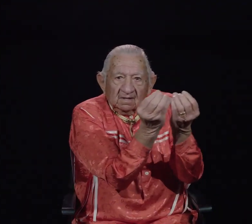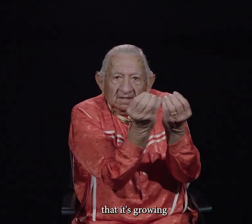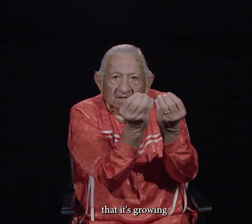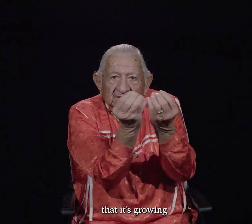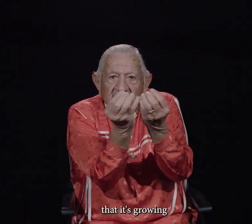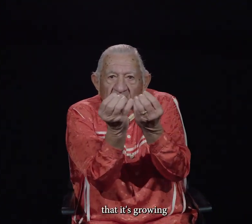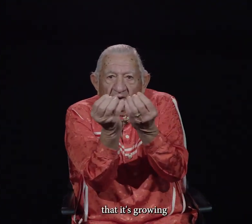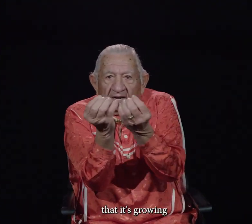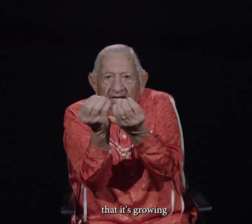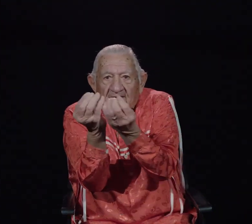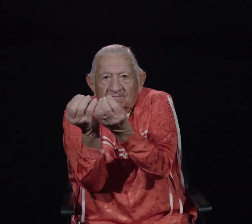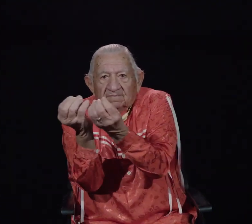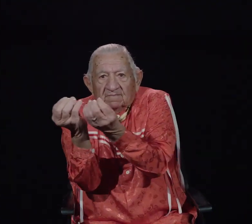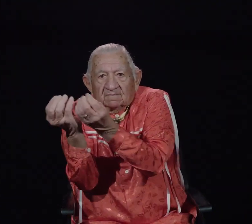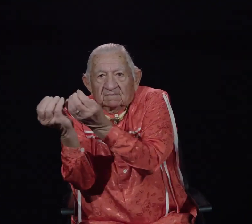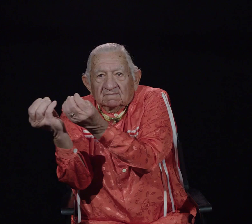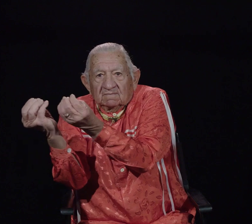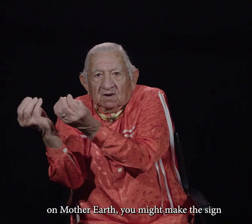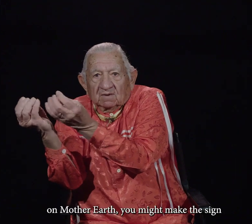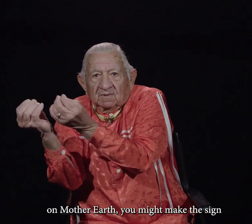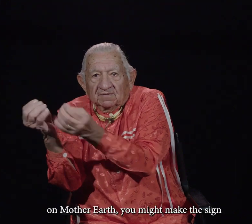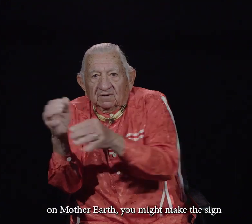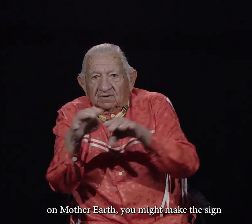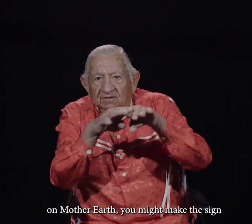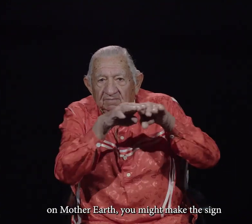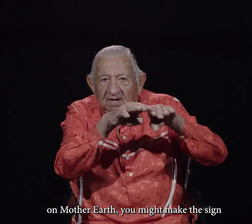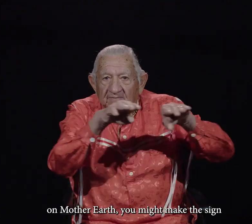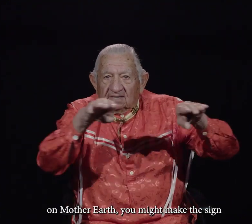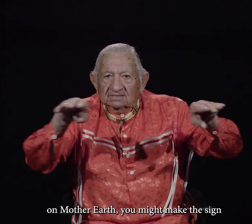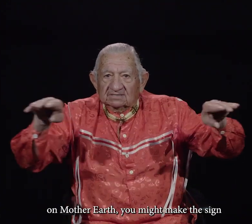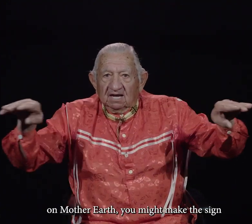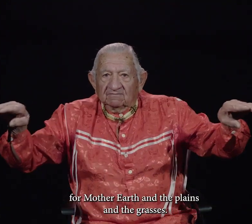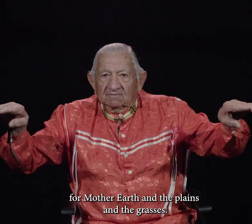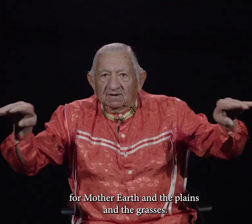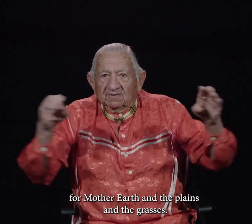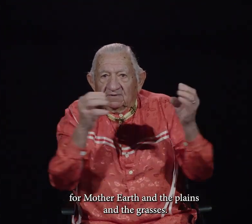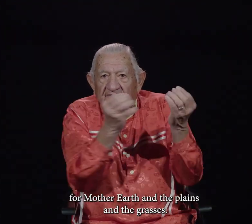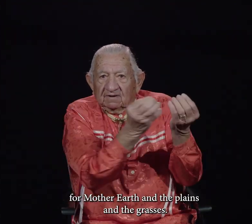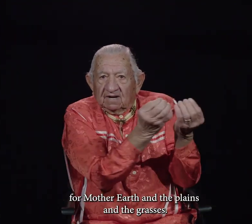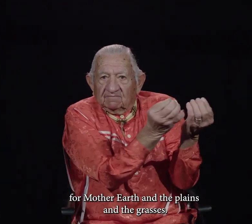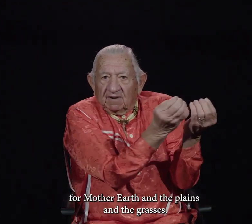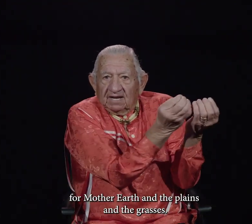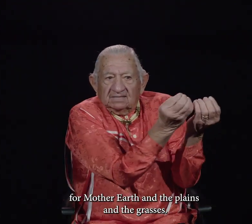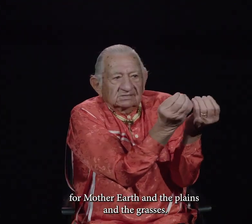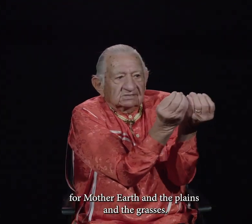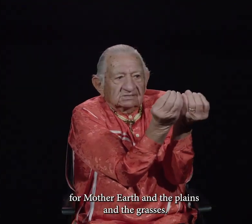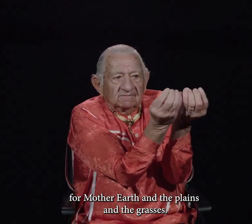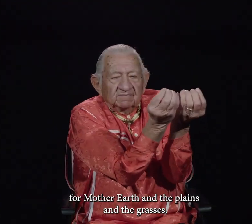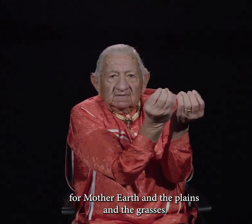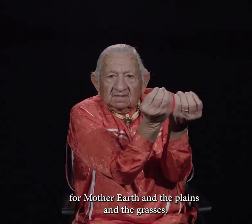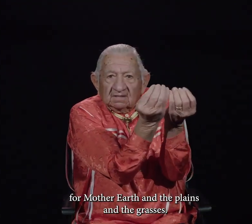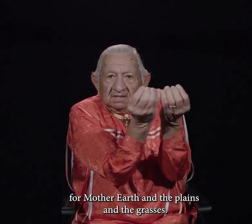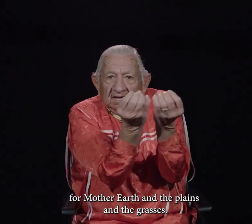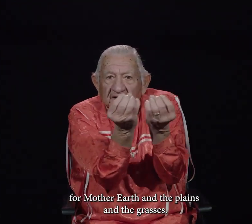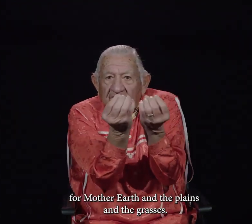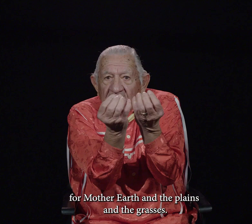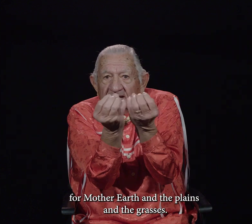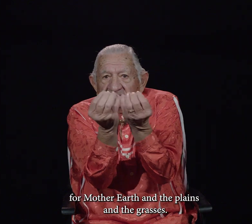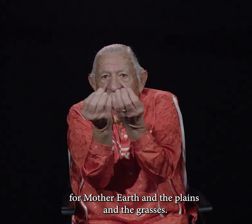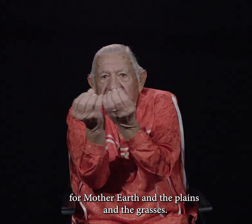that is growing on Mother Earth. You might make the sign for Mother Earth, the plains and the